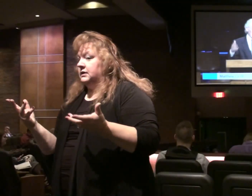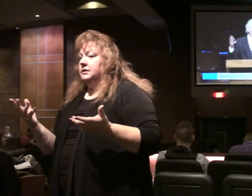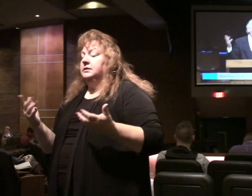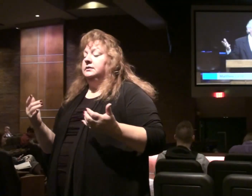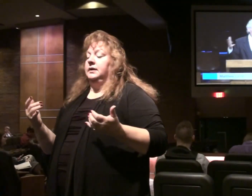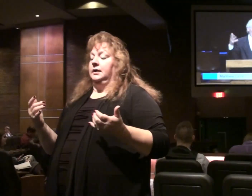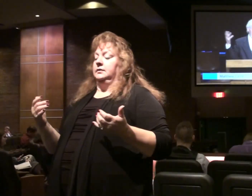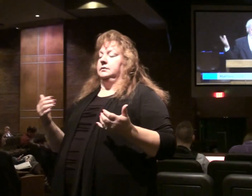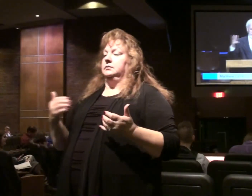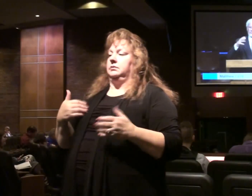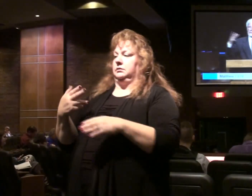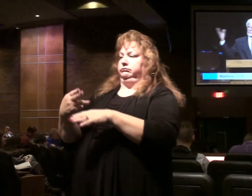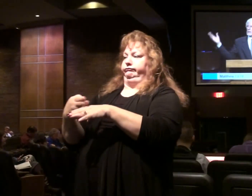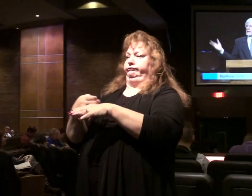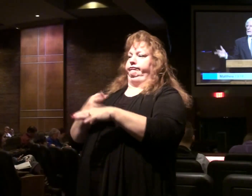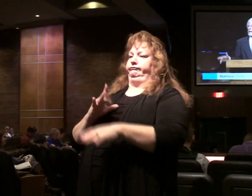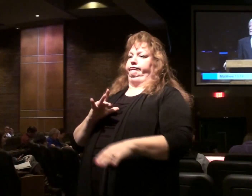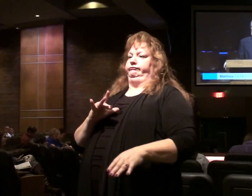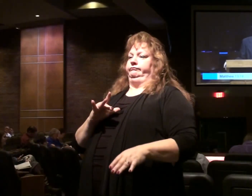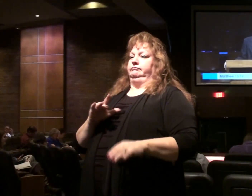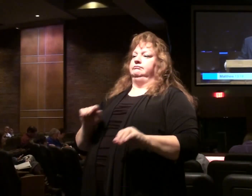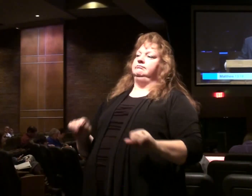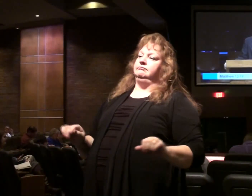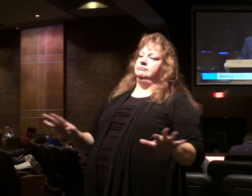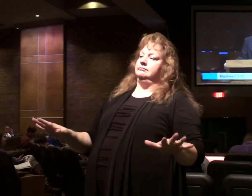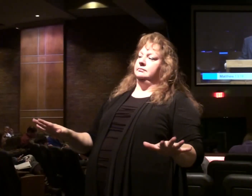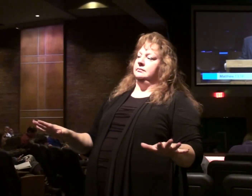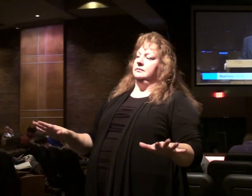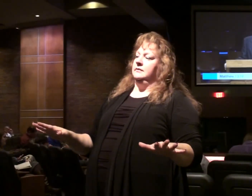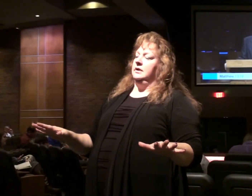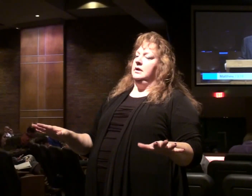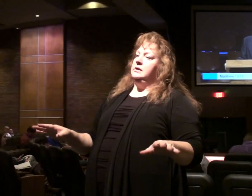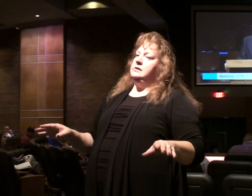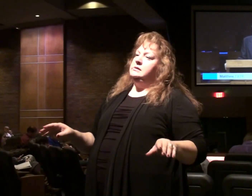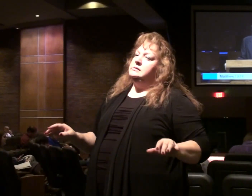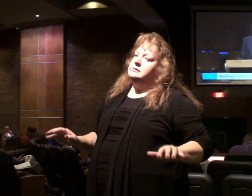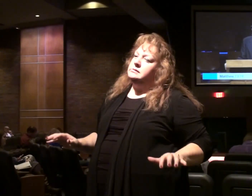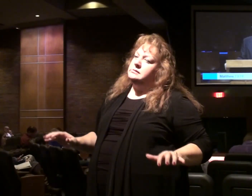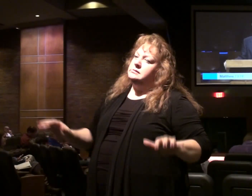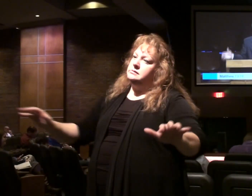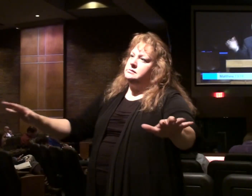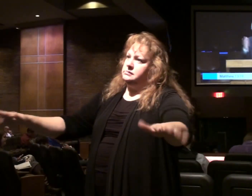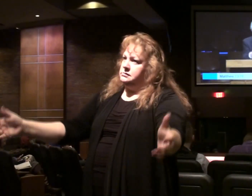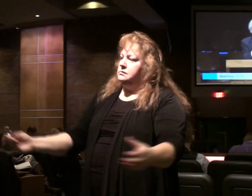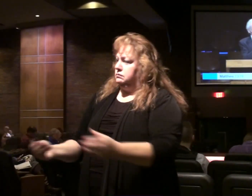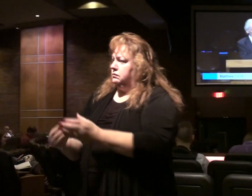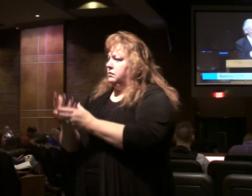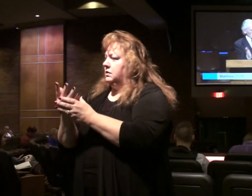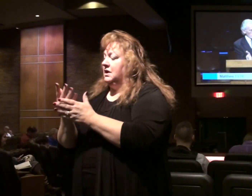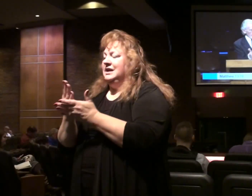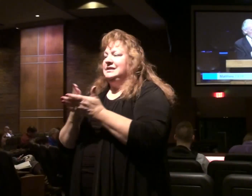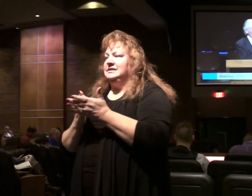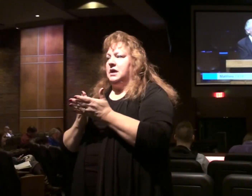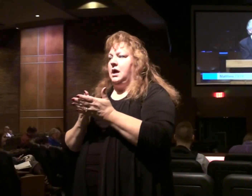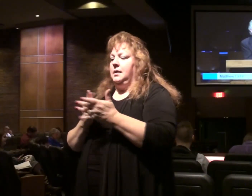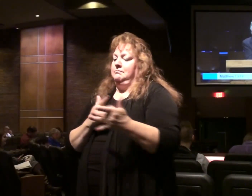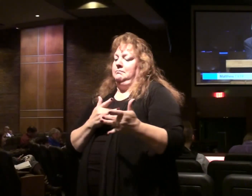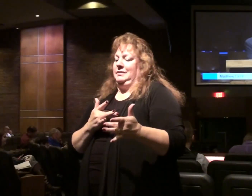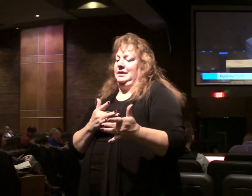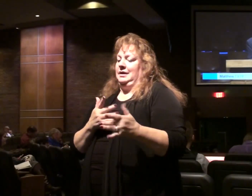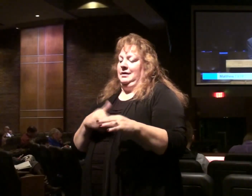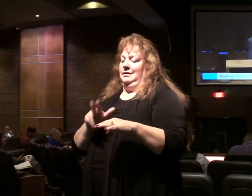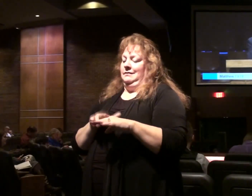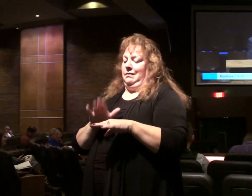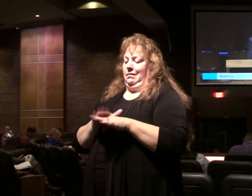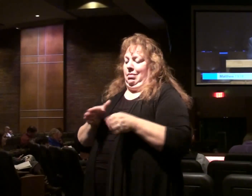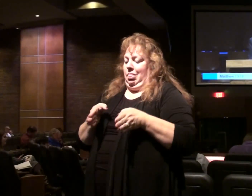Nowadays, you know, we have modern things to get it out there, but we want to get as big a harvest as possible. But some of that seed would naturally fall on